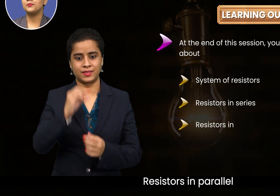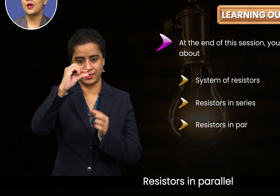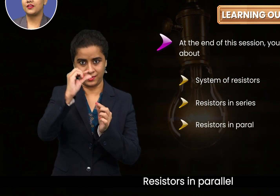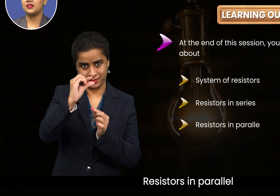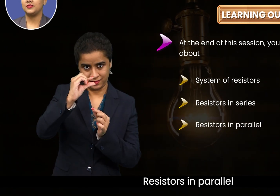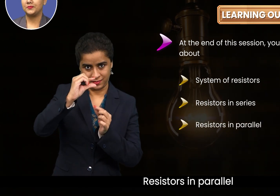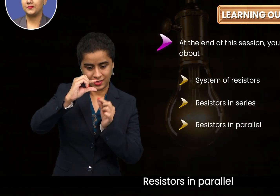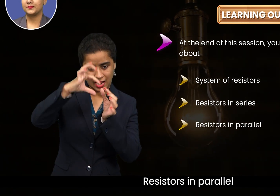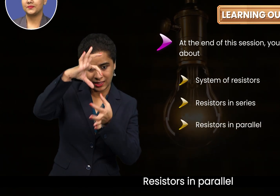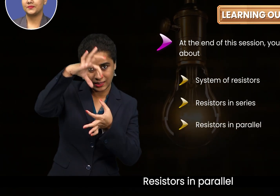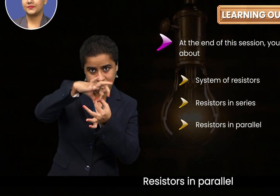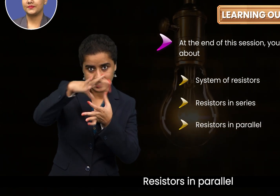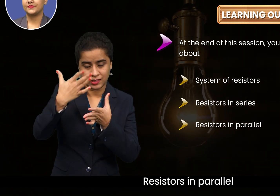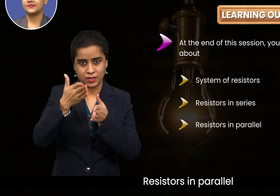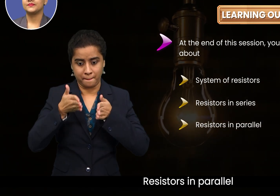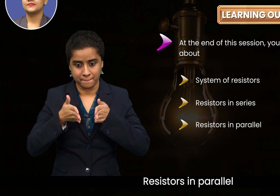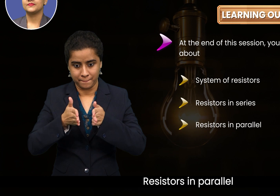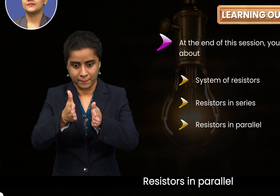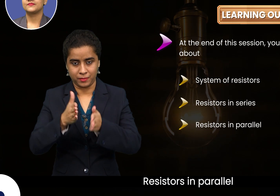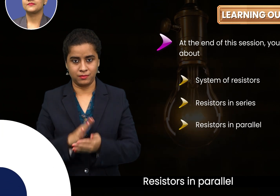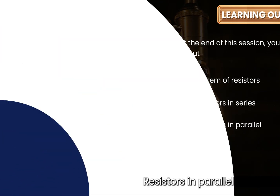resistors in parallel.